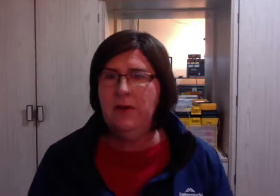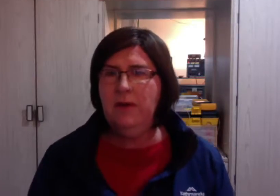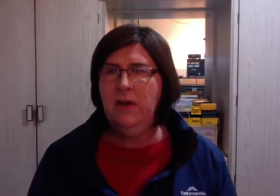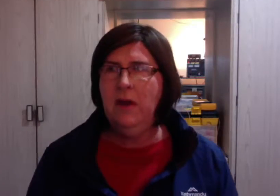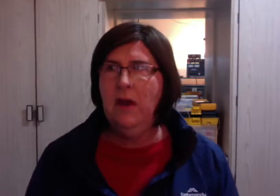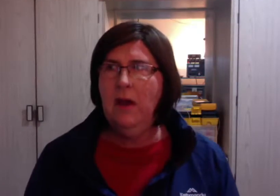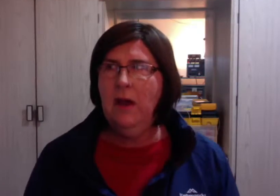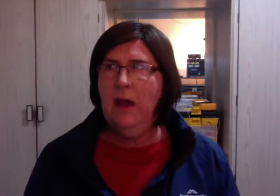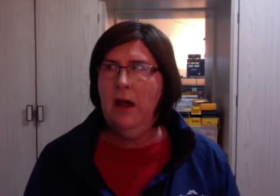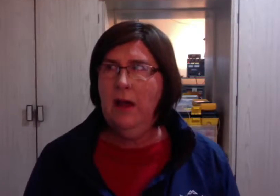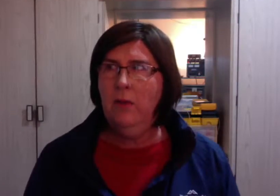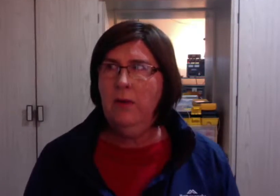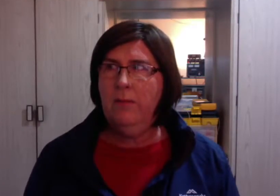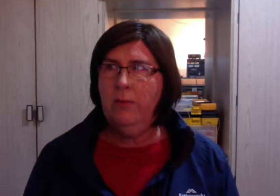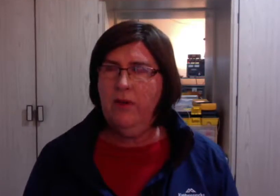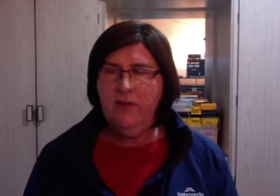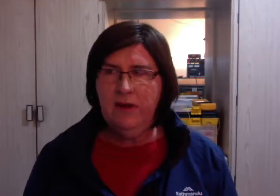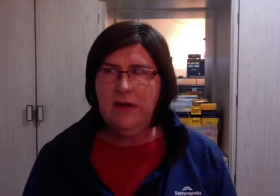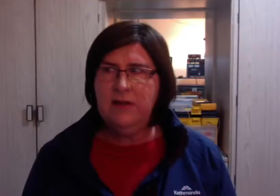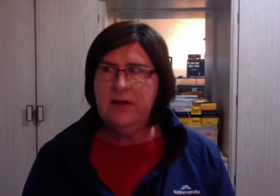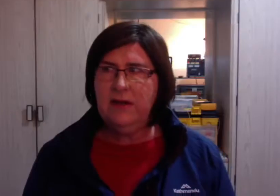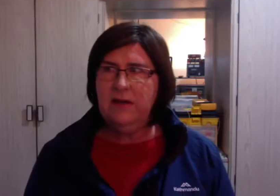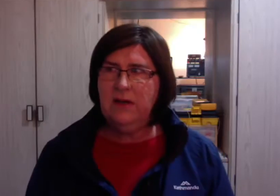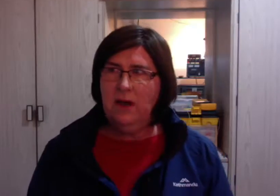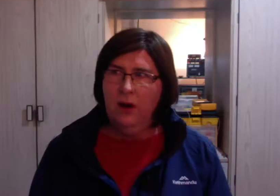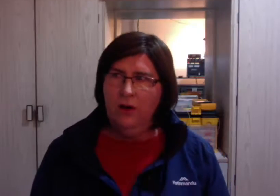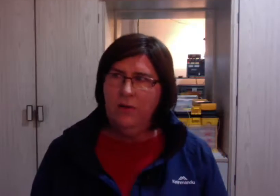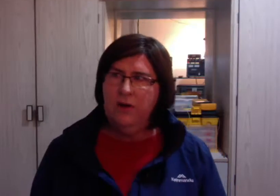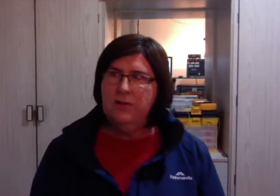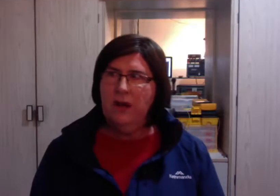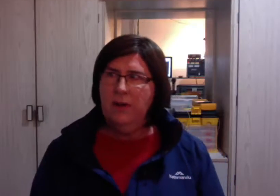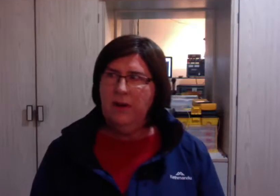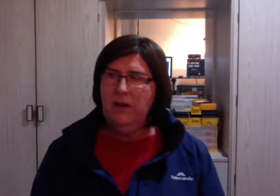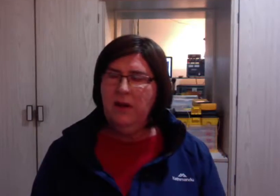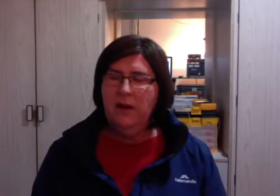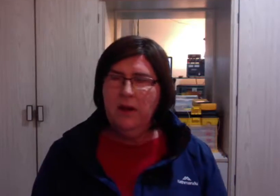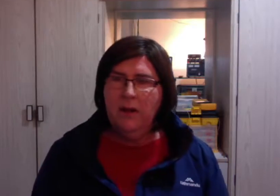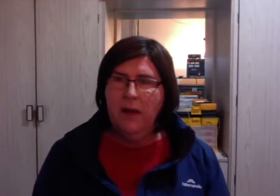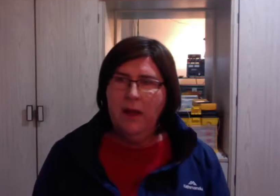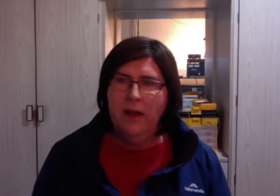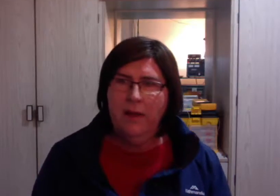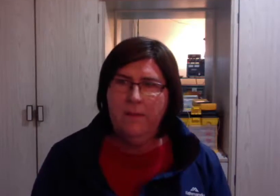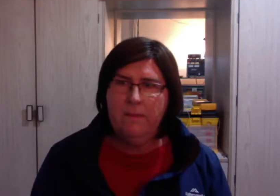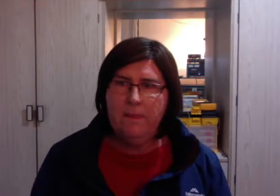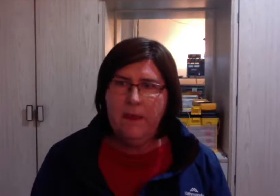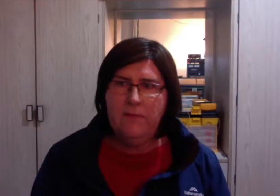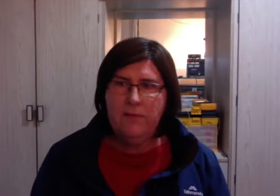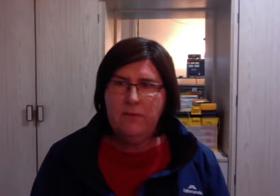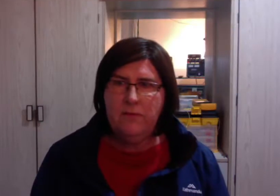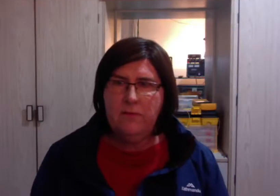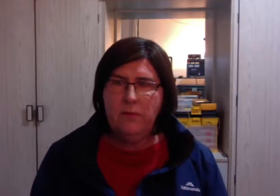towing? We're presently conducting on-road towing. If you